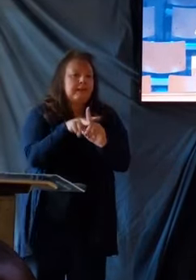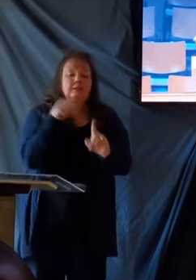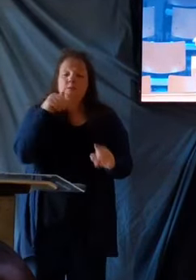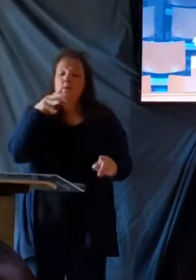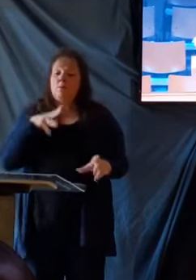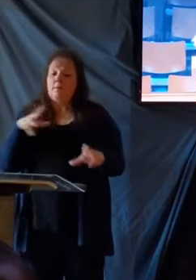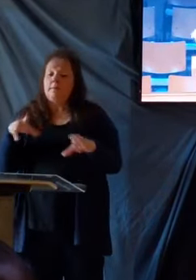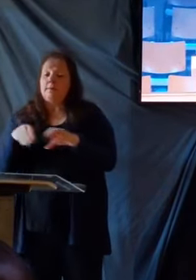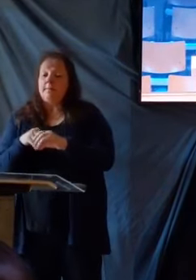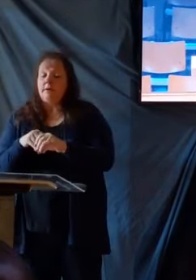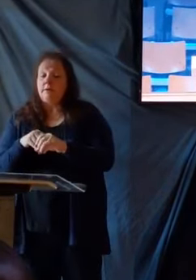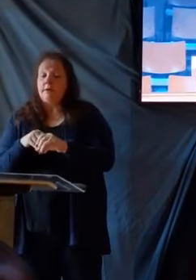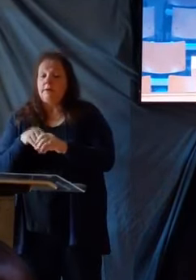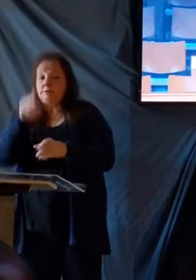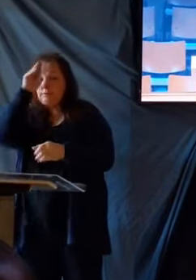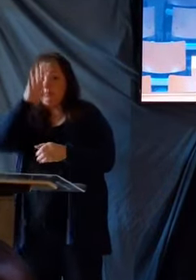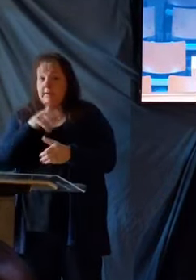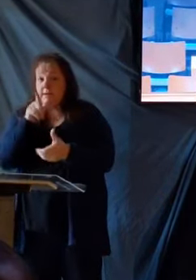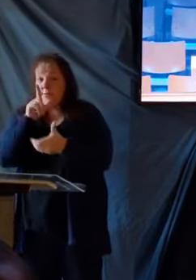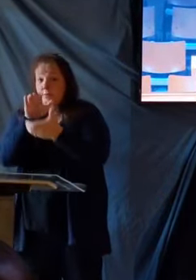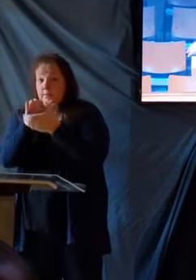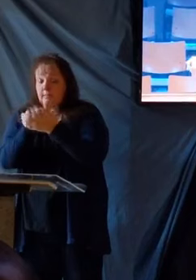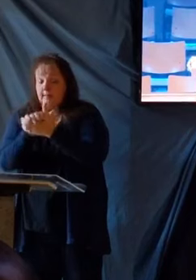woman is married to an unbeliever or a believer.